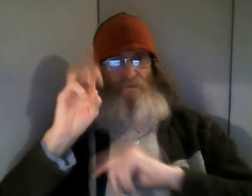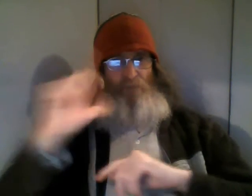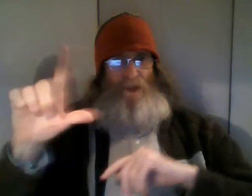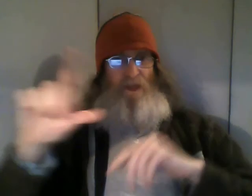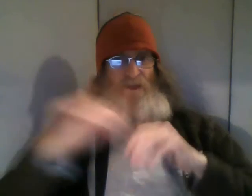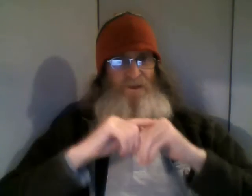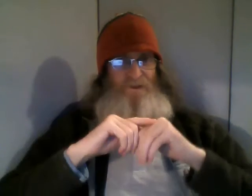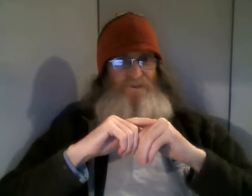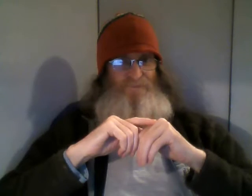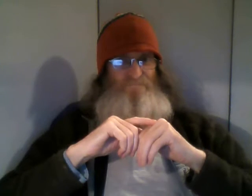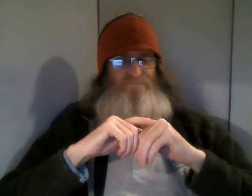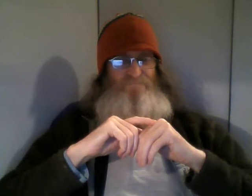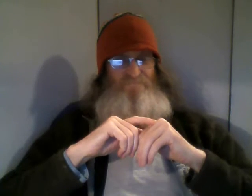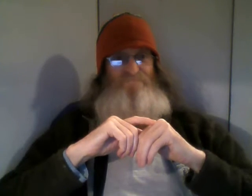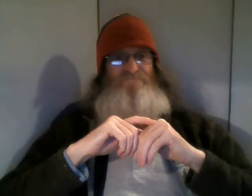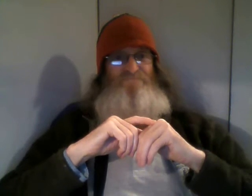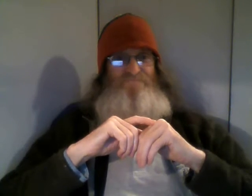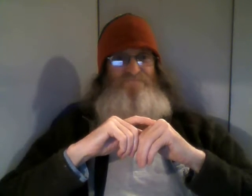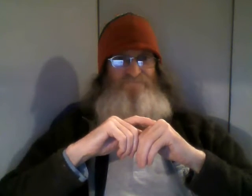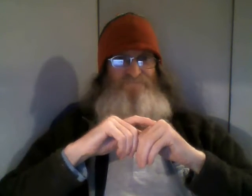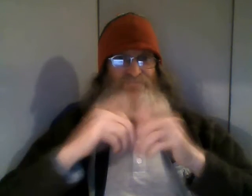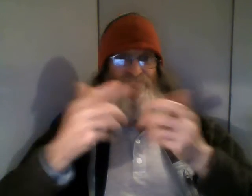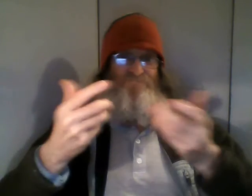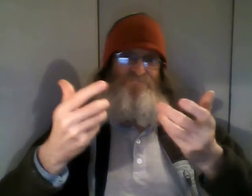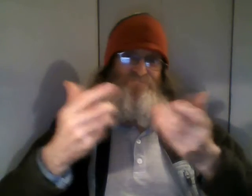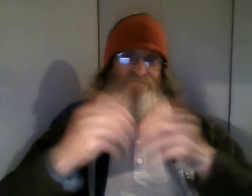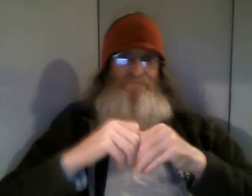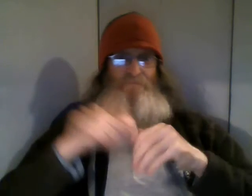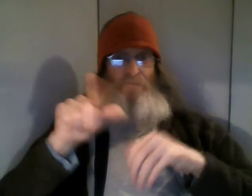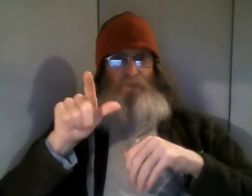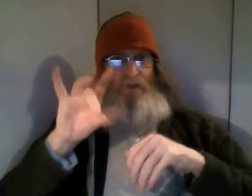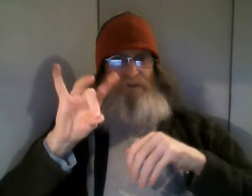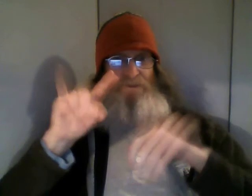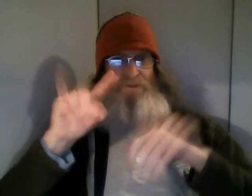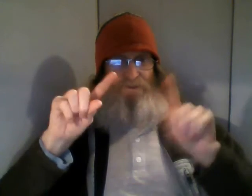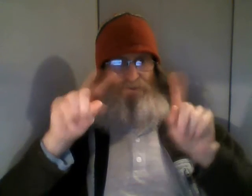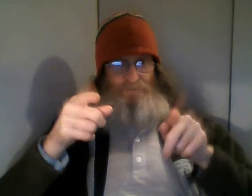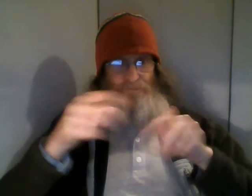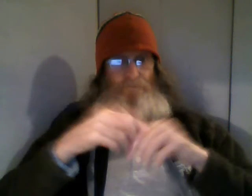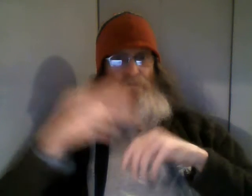okay. Hey! How'd you find me here? Never told me.